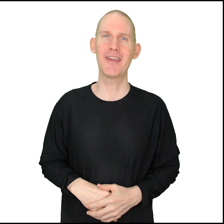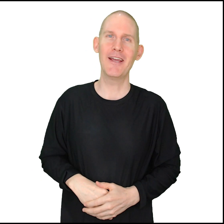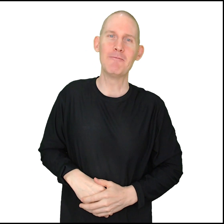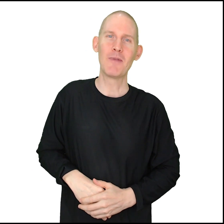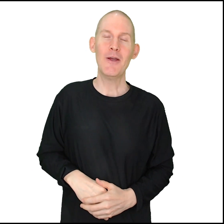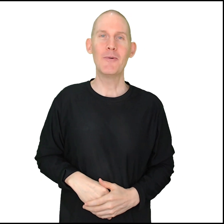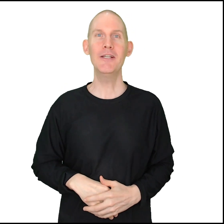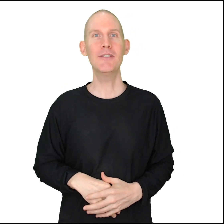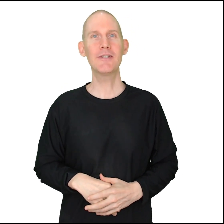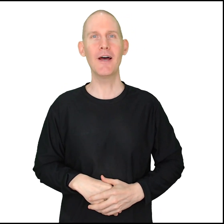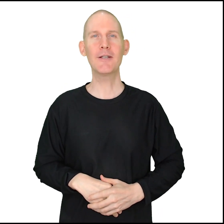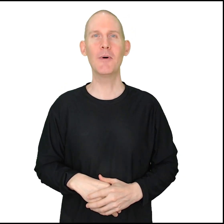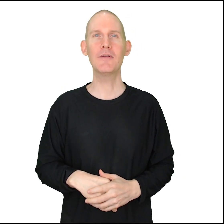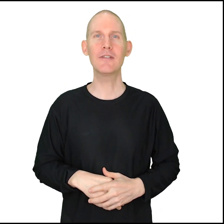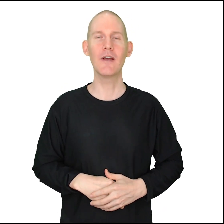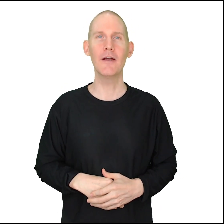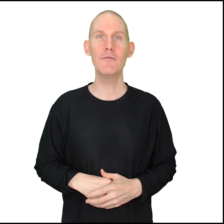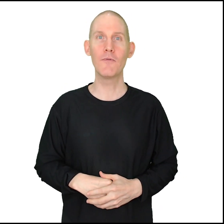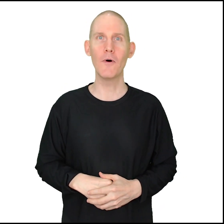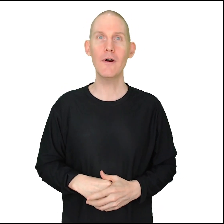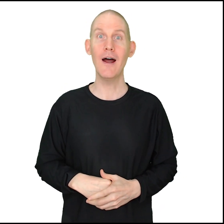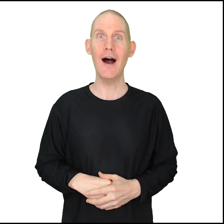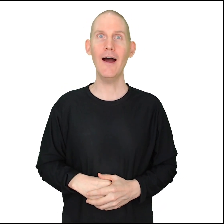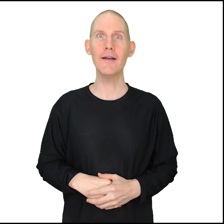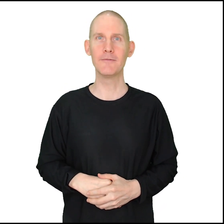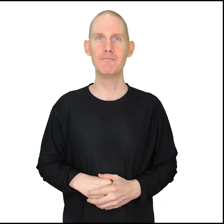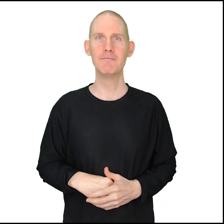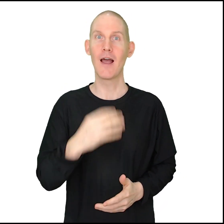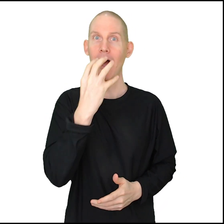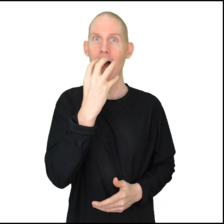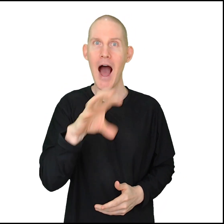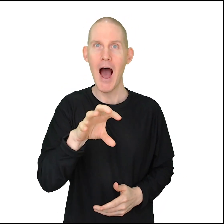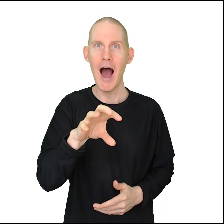Okay, we just talked about the sign for hot.